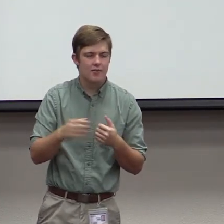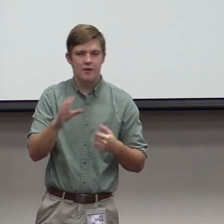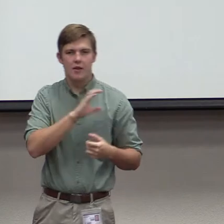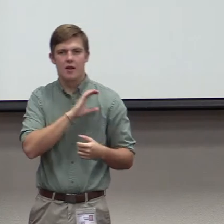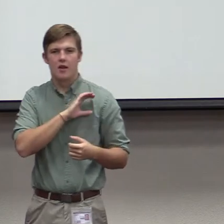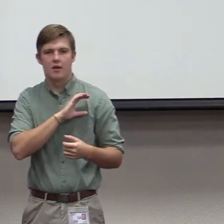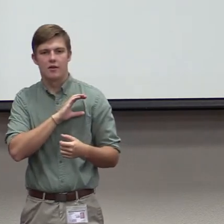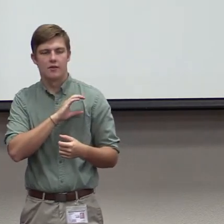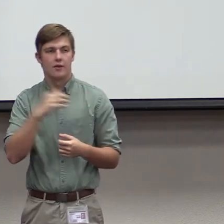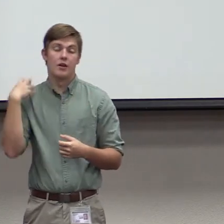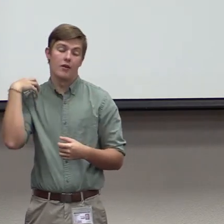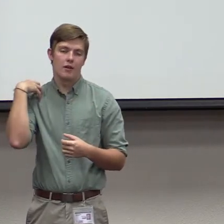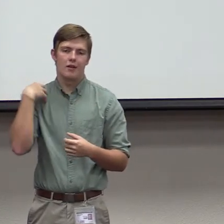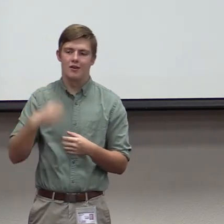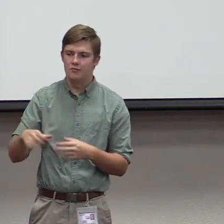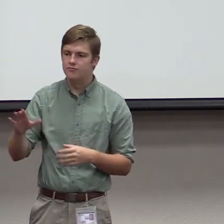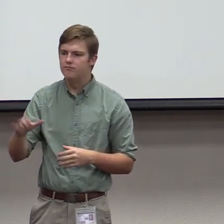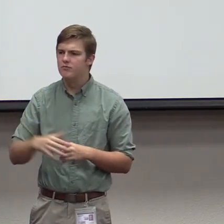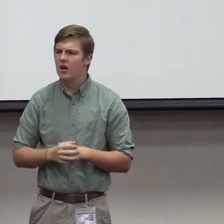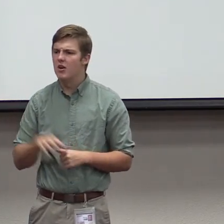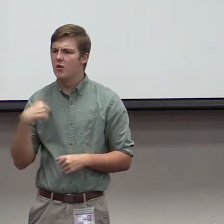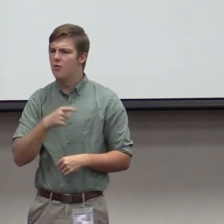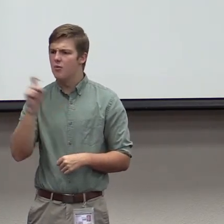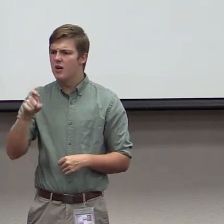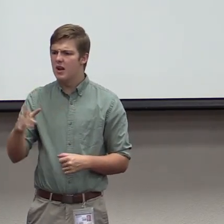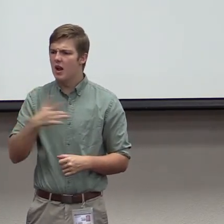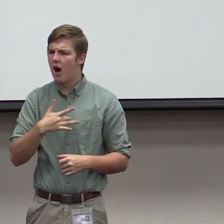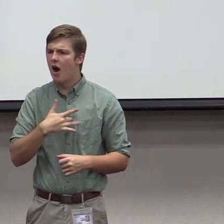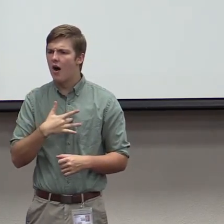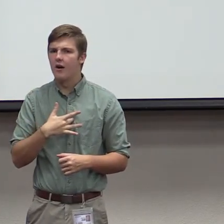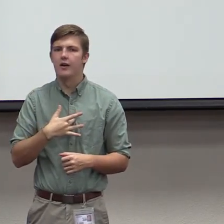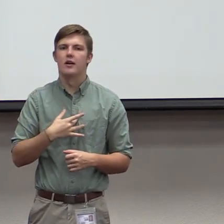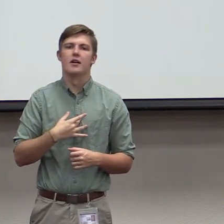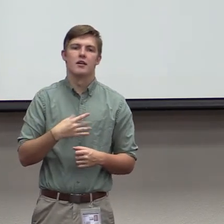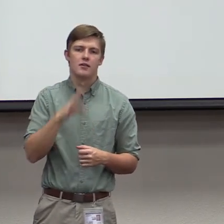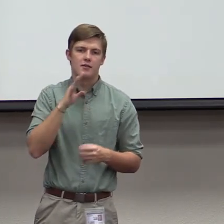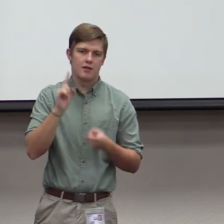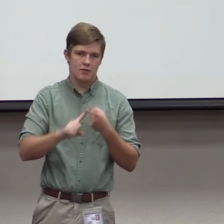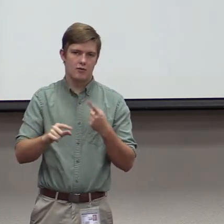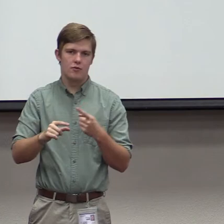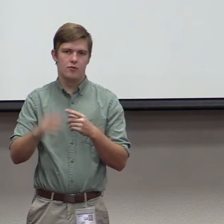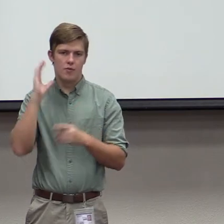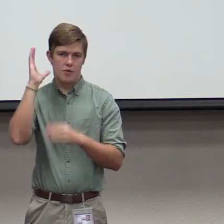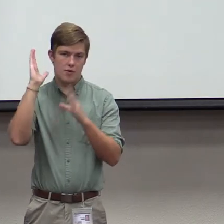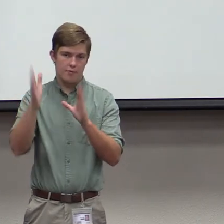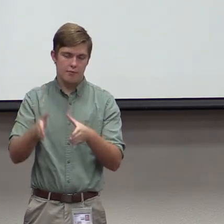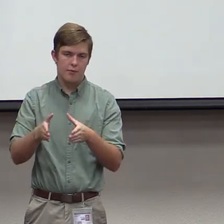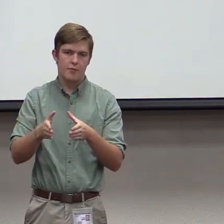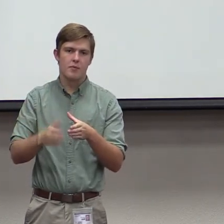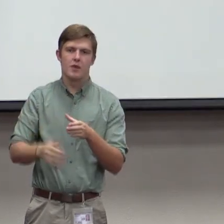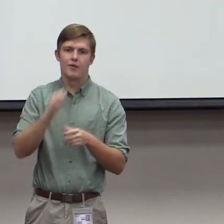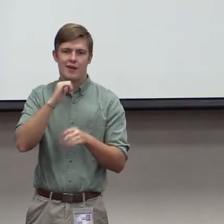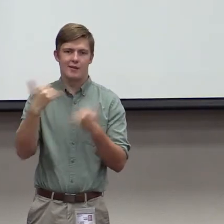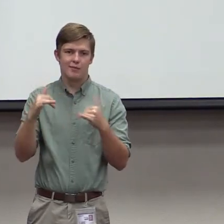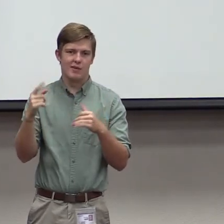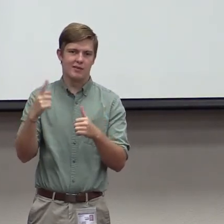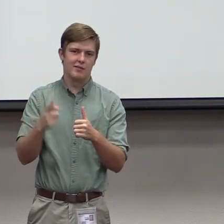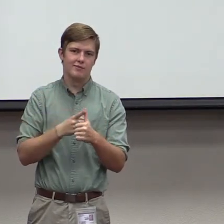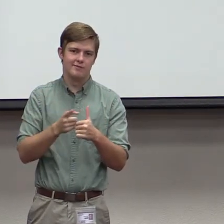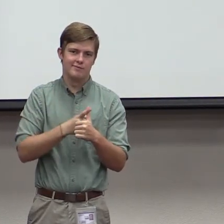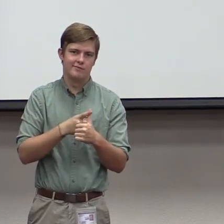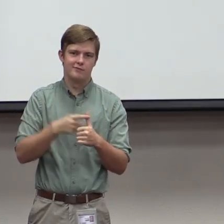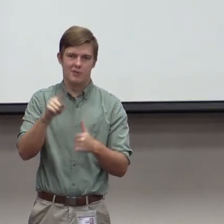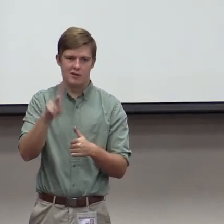heart." And of course, he's talking about his quarterback that didn't play in the first half of the game. It just always turns my mind